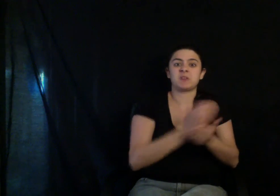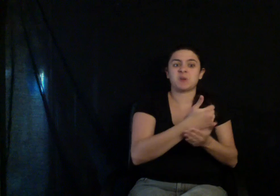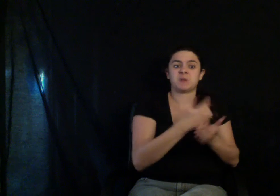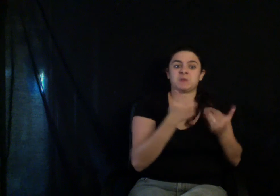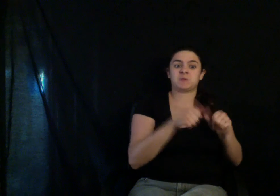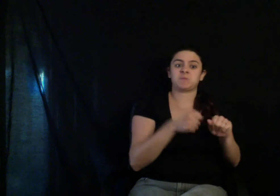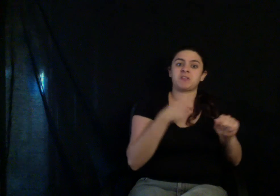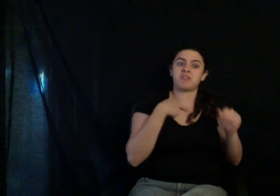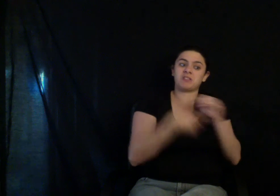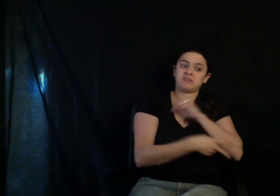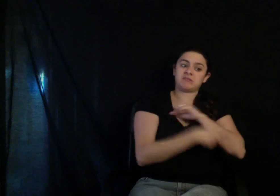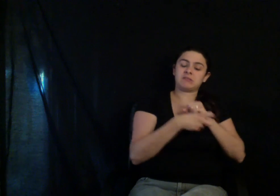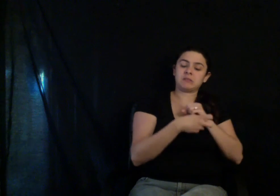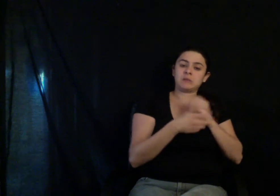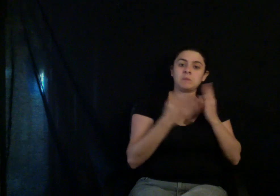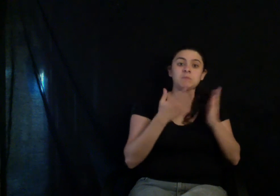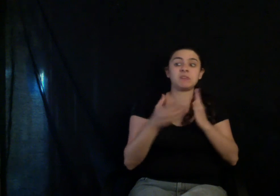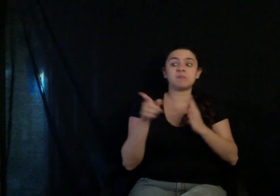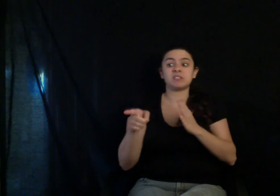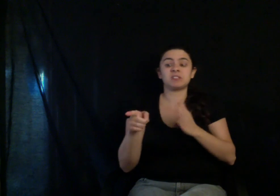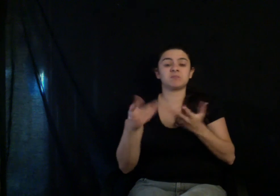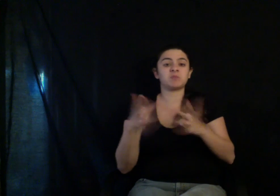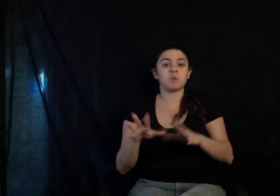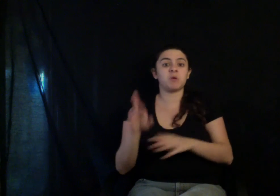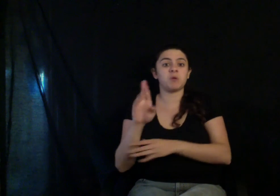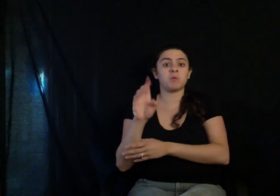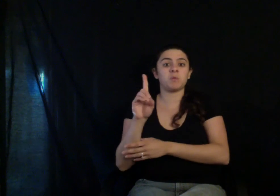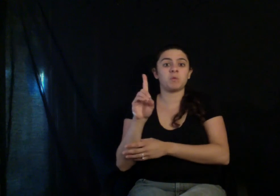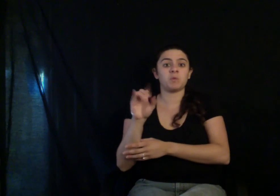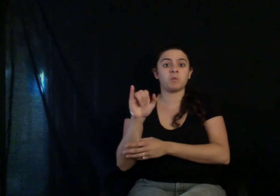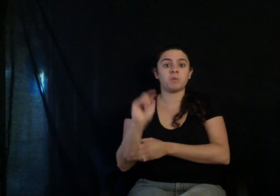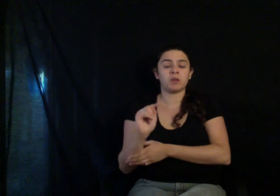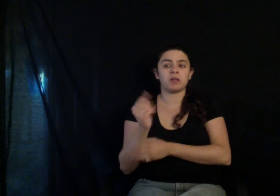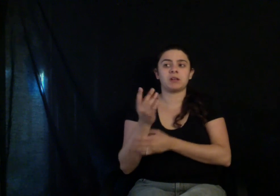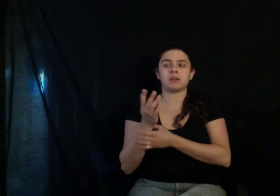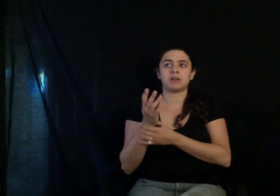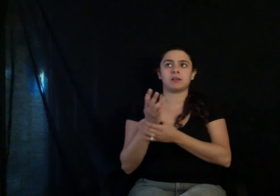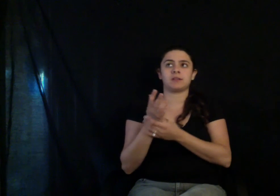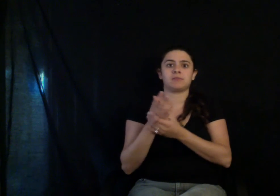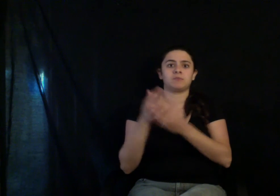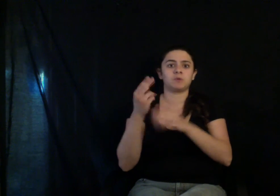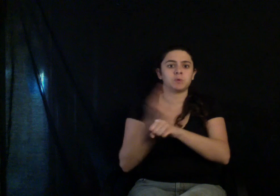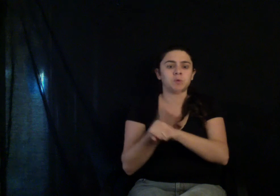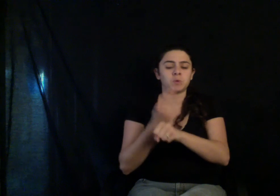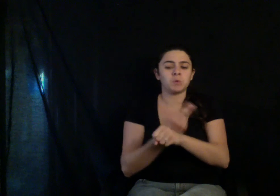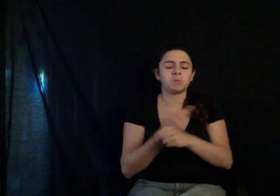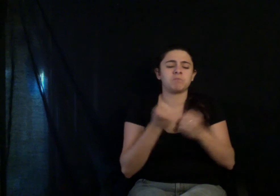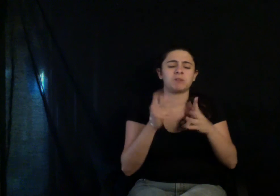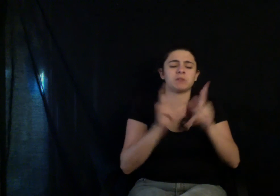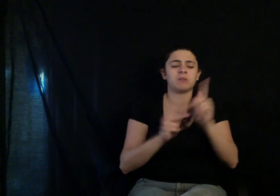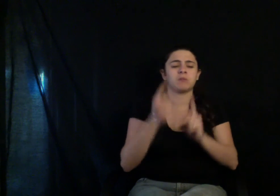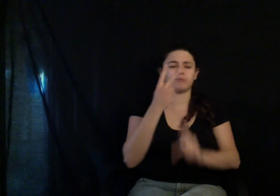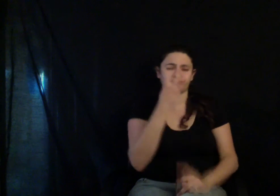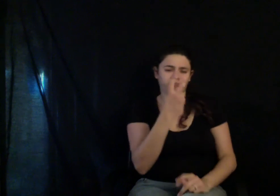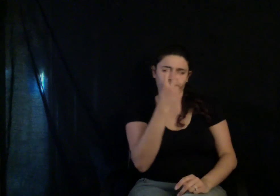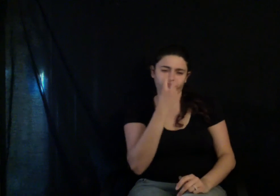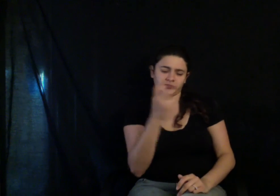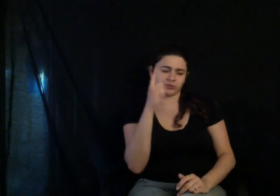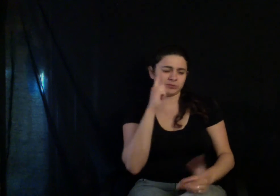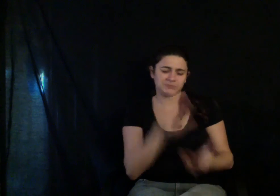use Reddit anymore, and just to stage his own death to profit or something. So people were really highly skeptical because there was no obit, there was no news story about